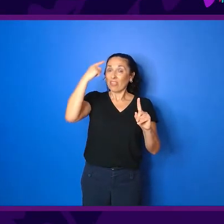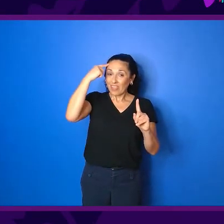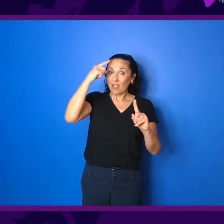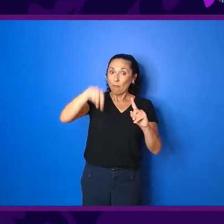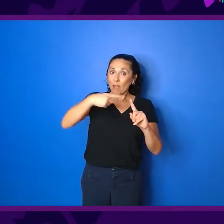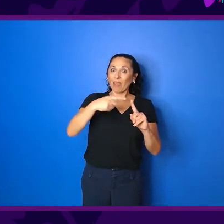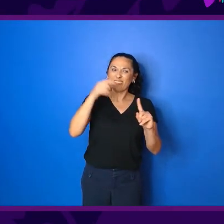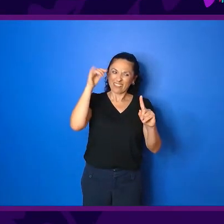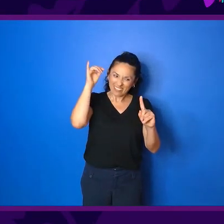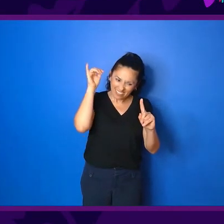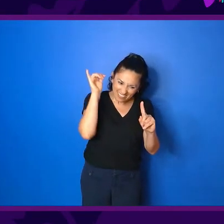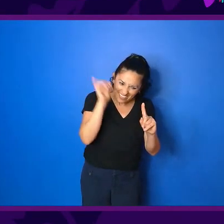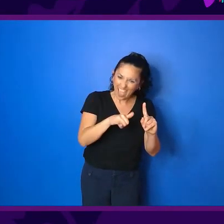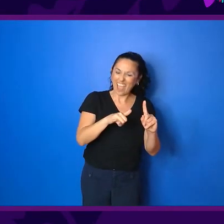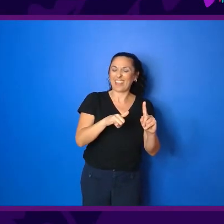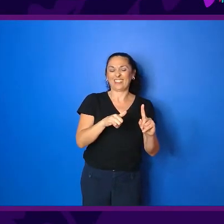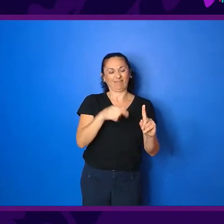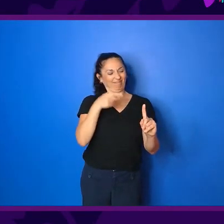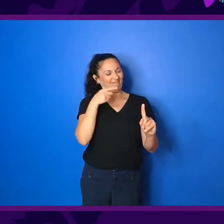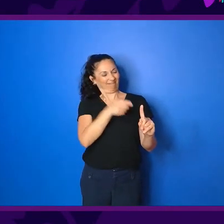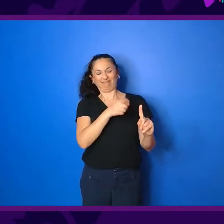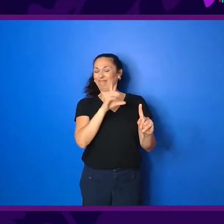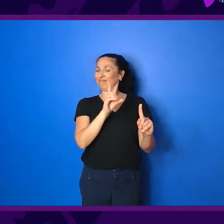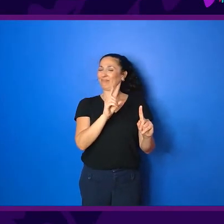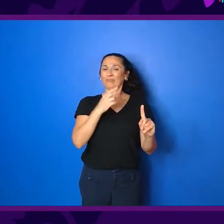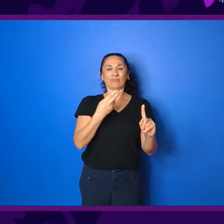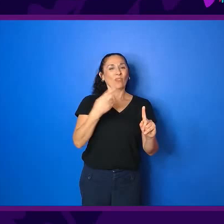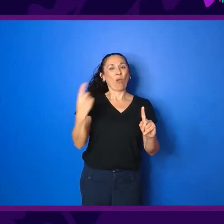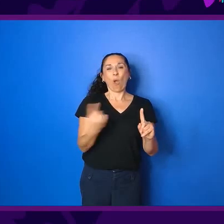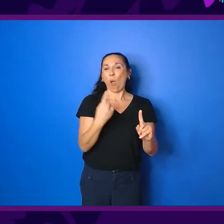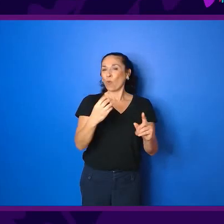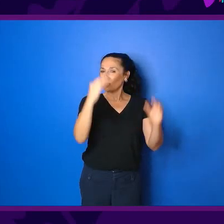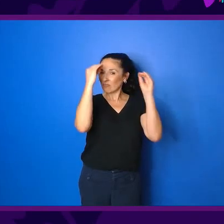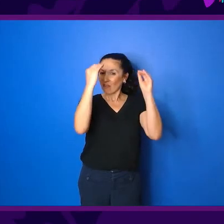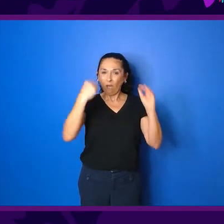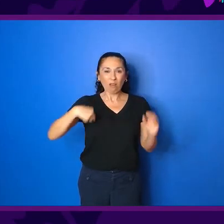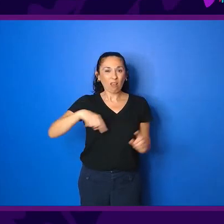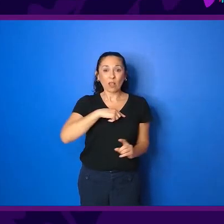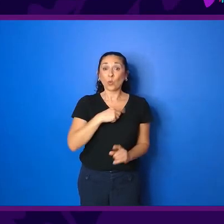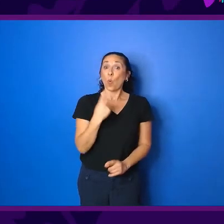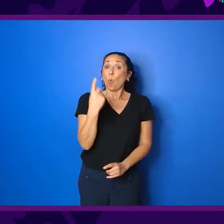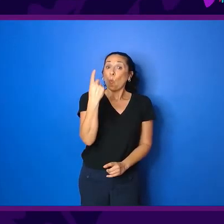what she has always taught us. One person is able